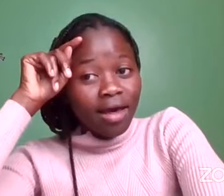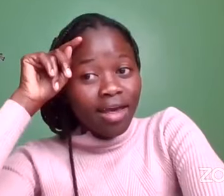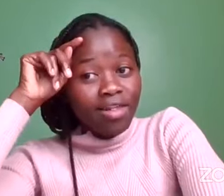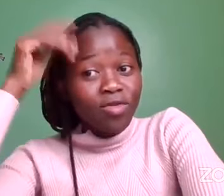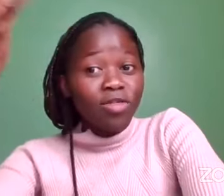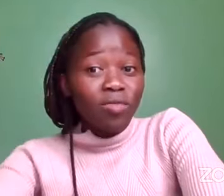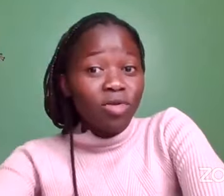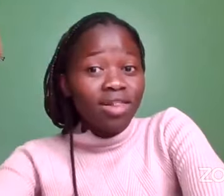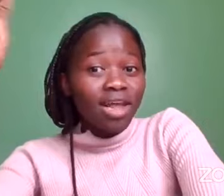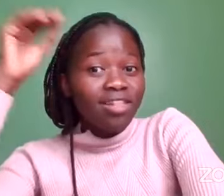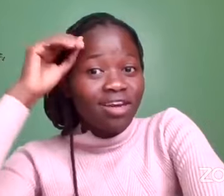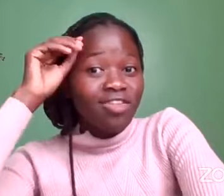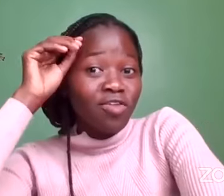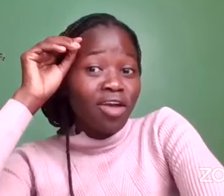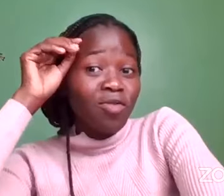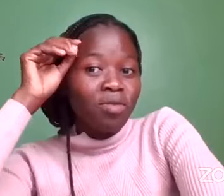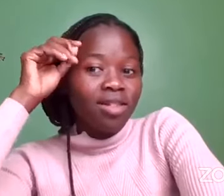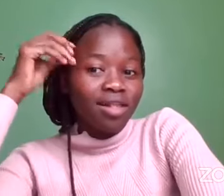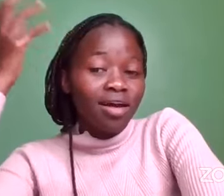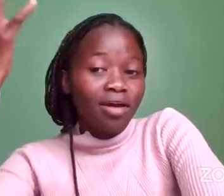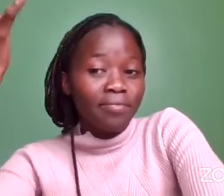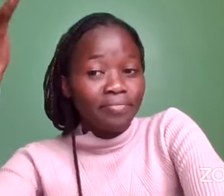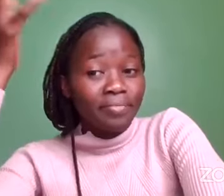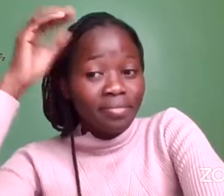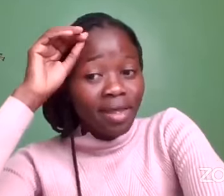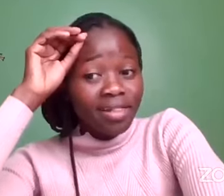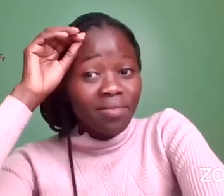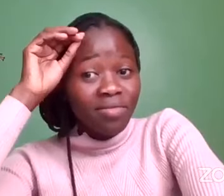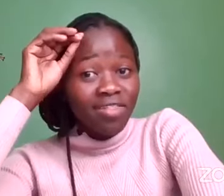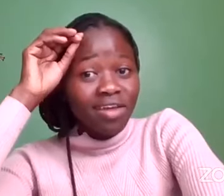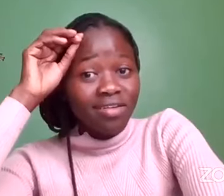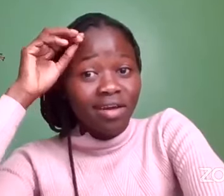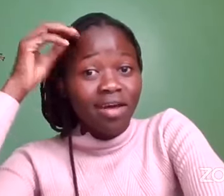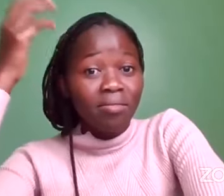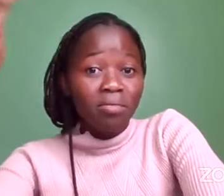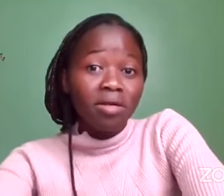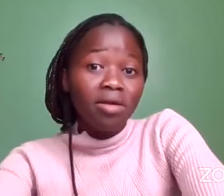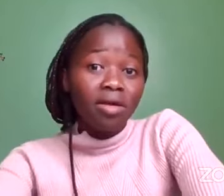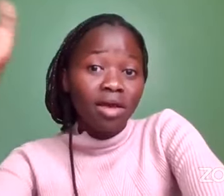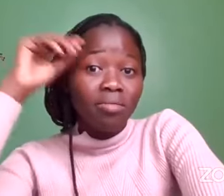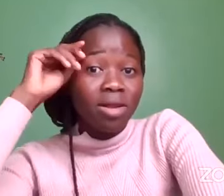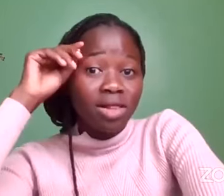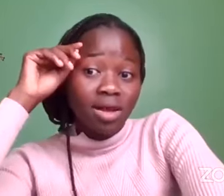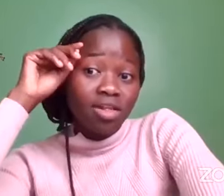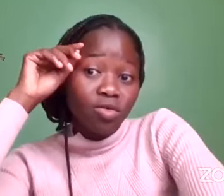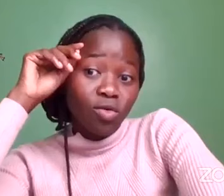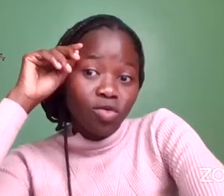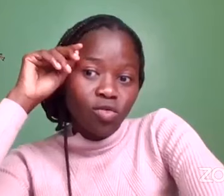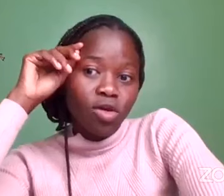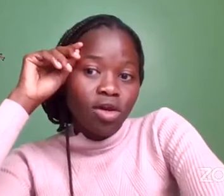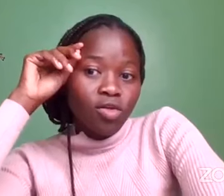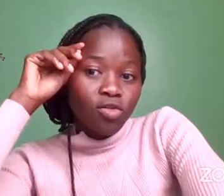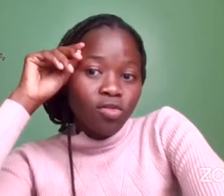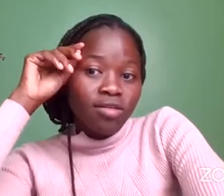I saw somebody side chat you. I hope it's something that maybe can be discussed also, so that